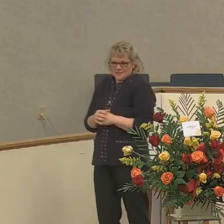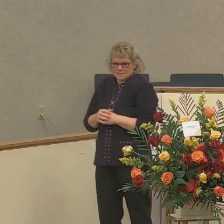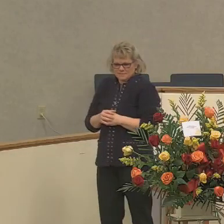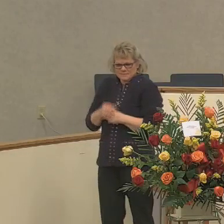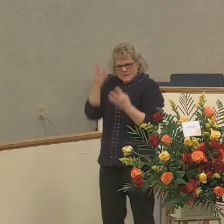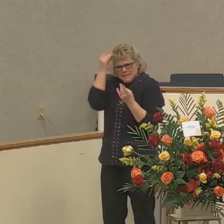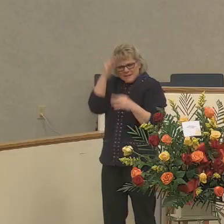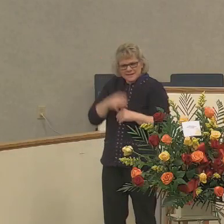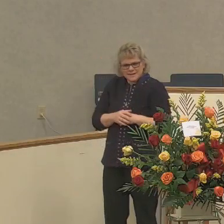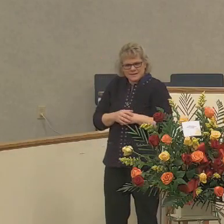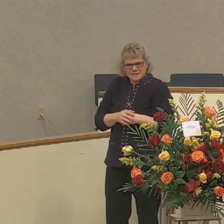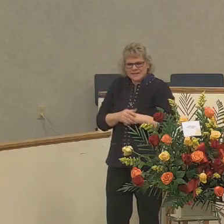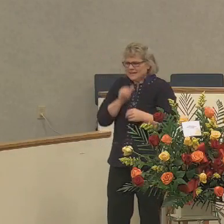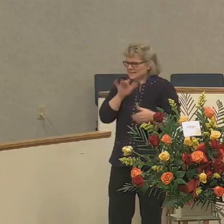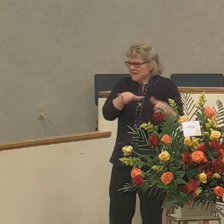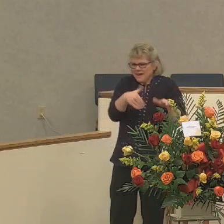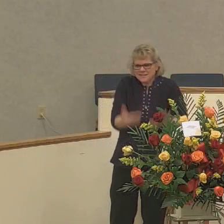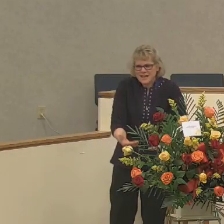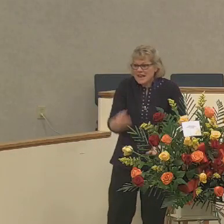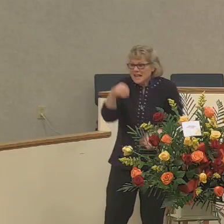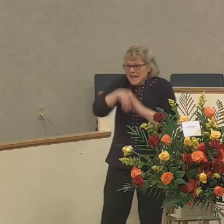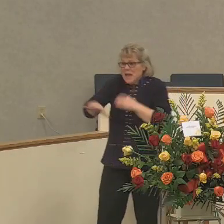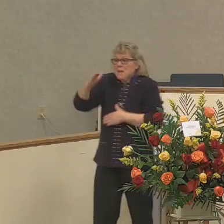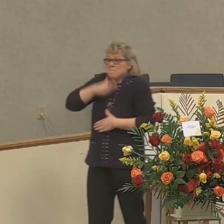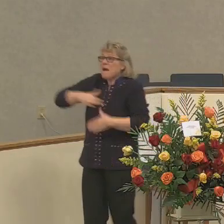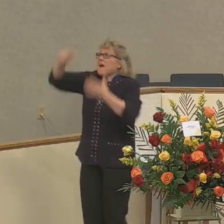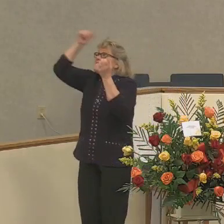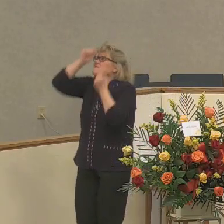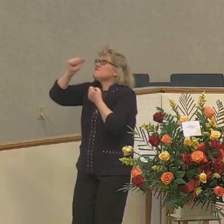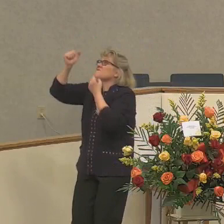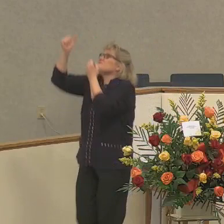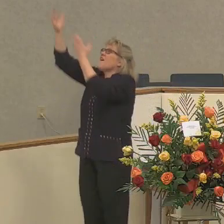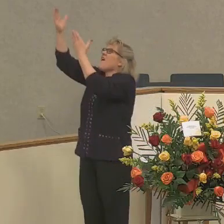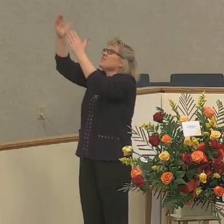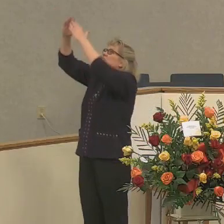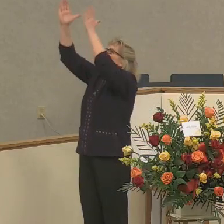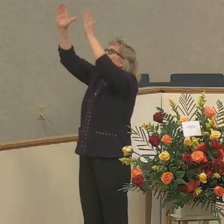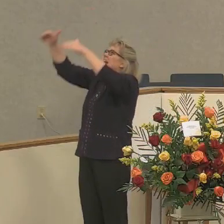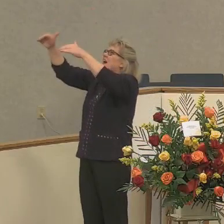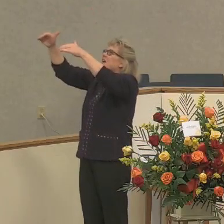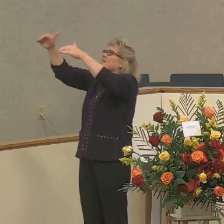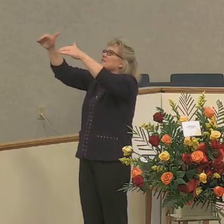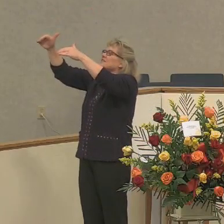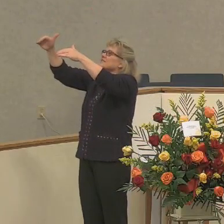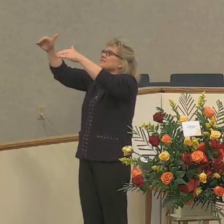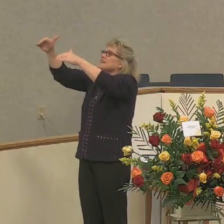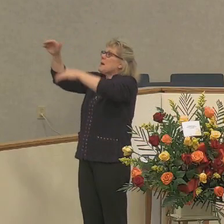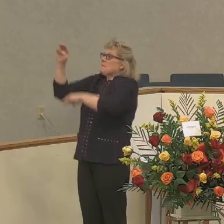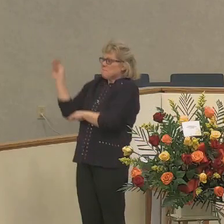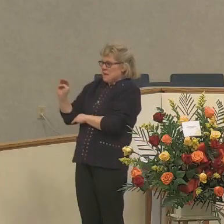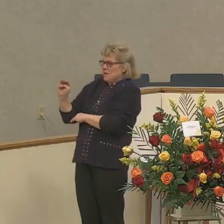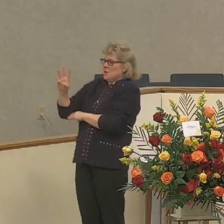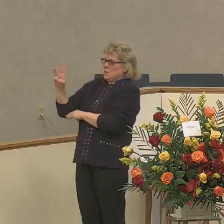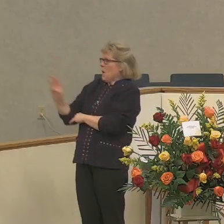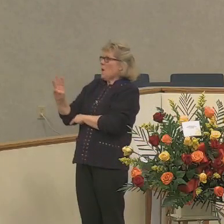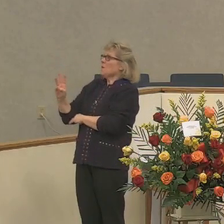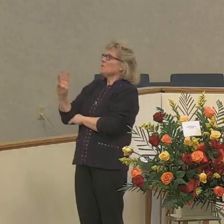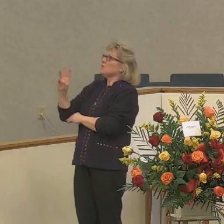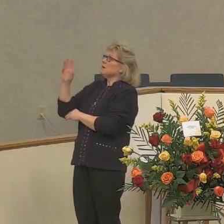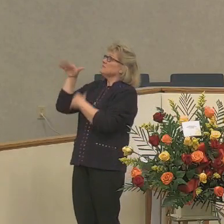Think about it. In my Father's house, Marion Edmund Wojnarowski